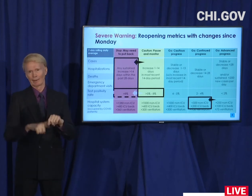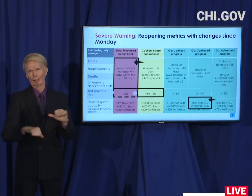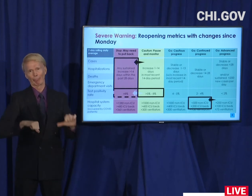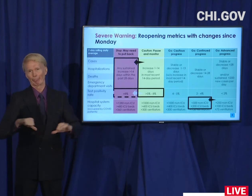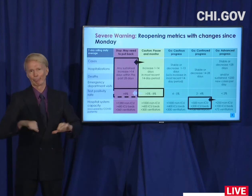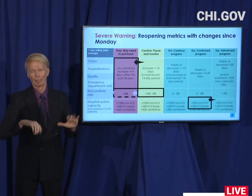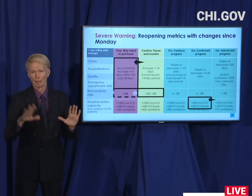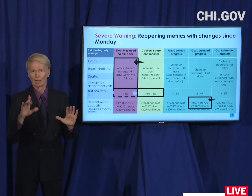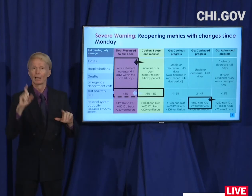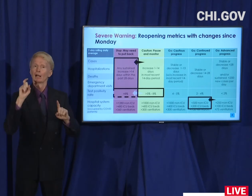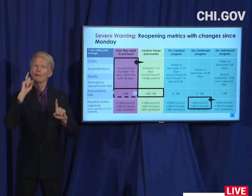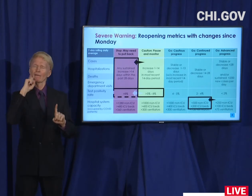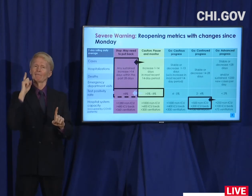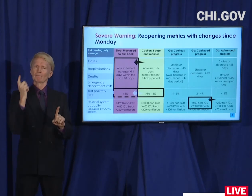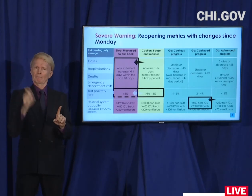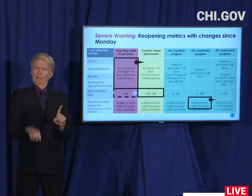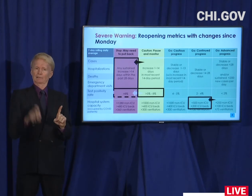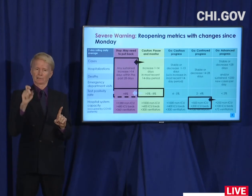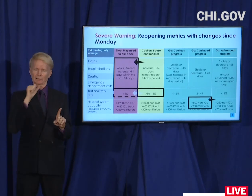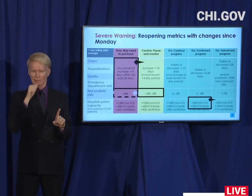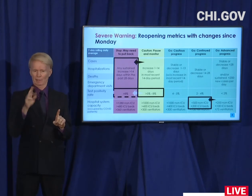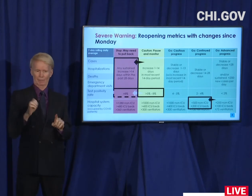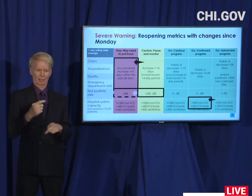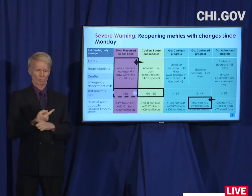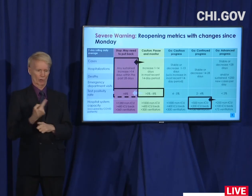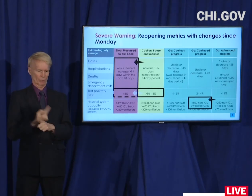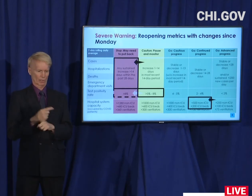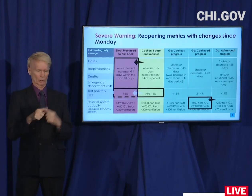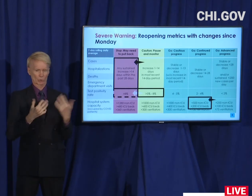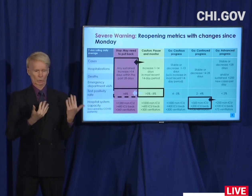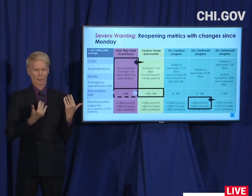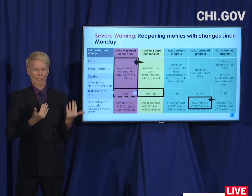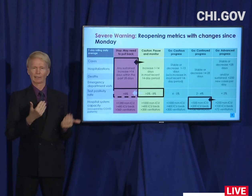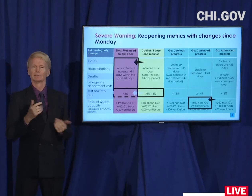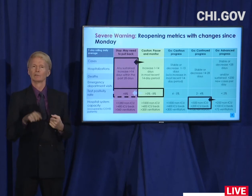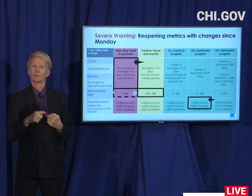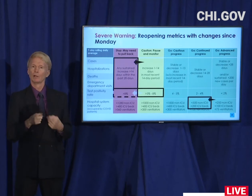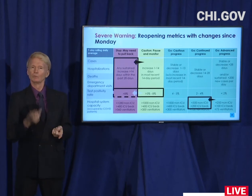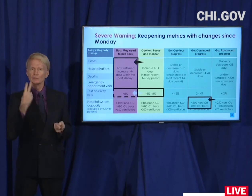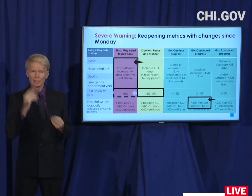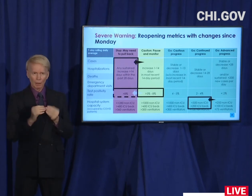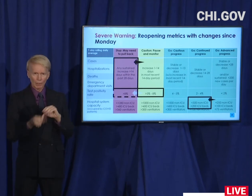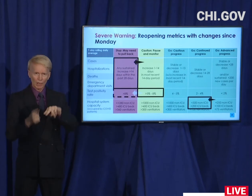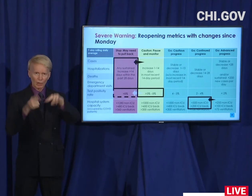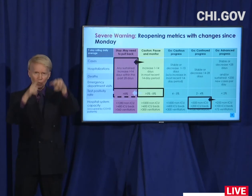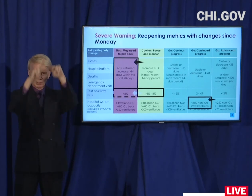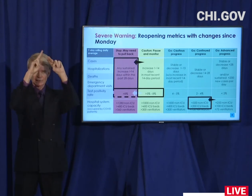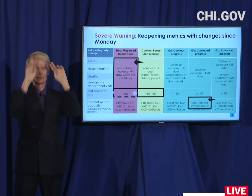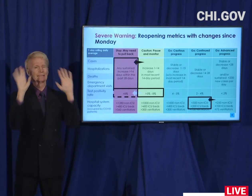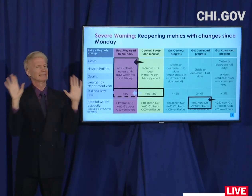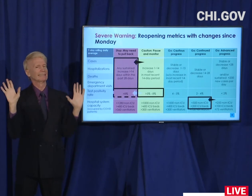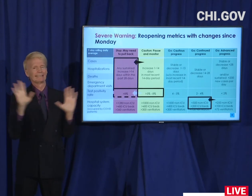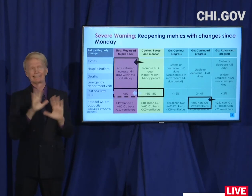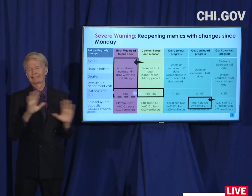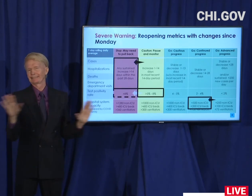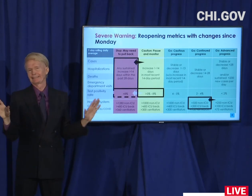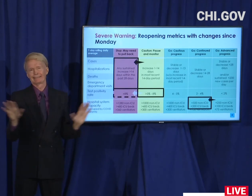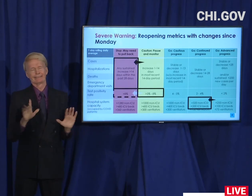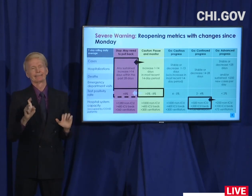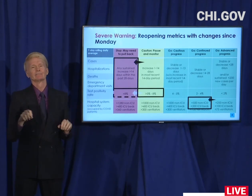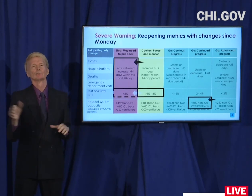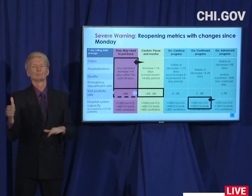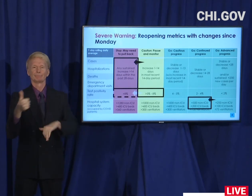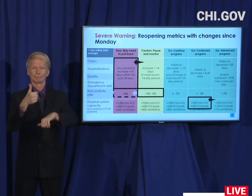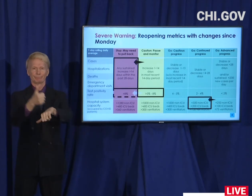was appropriate to wait when we are seeing numbers increasing the way that they are increasing. So we're putting these restrictions